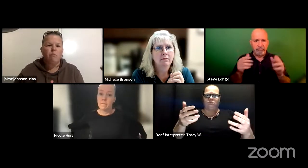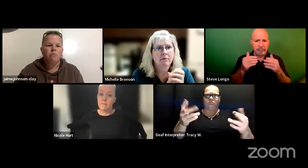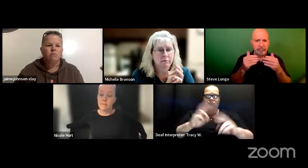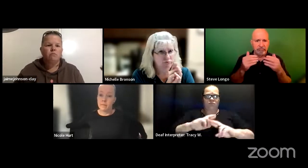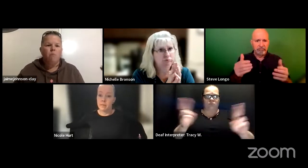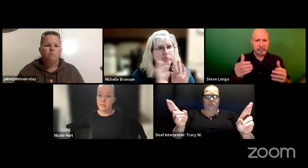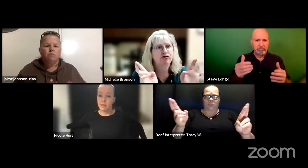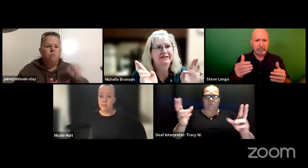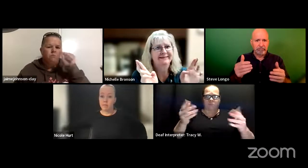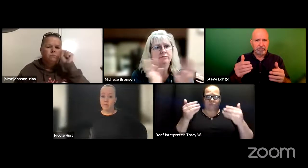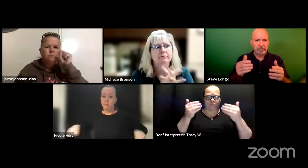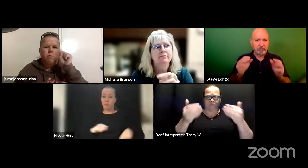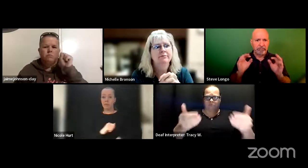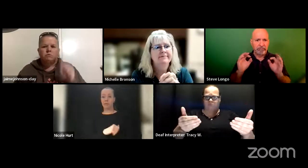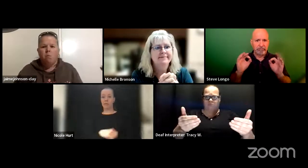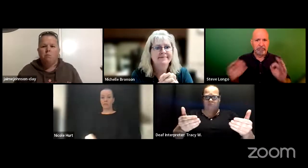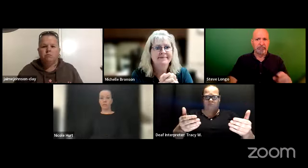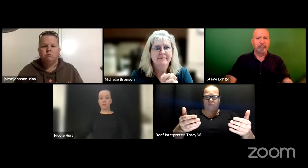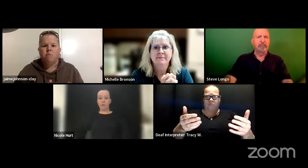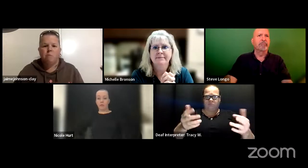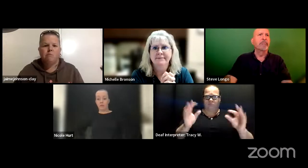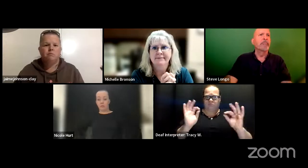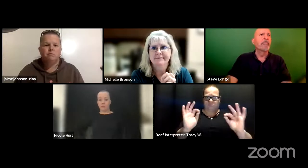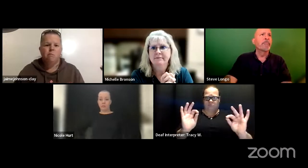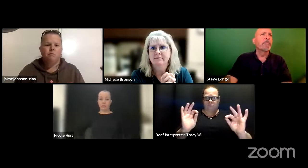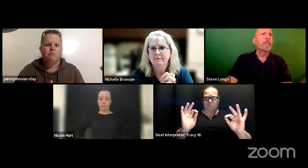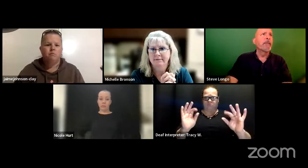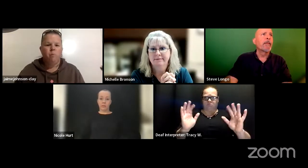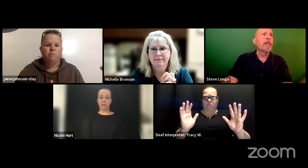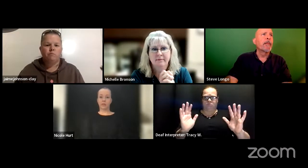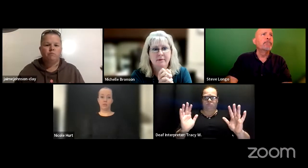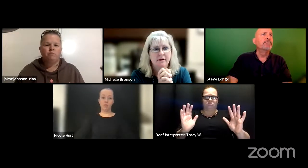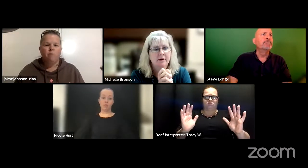And I think we're ready to move forward.